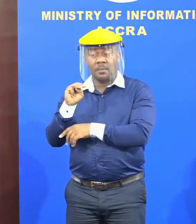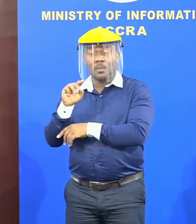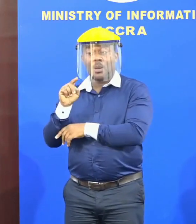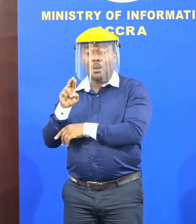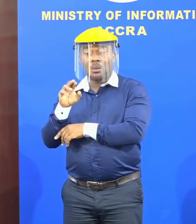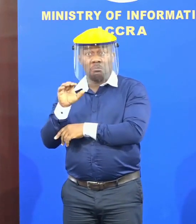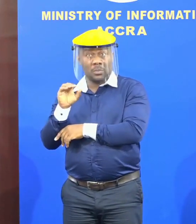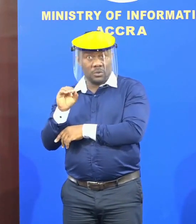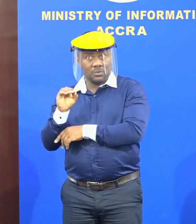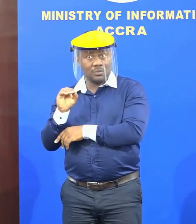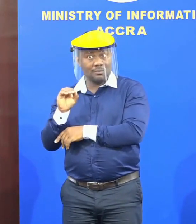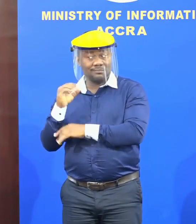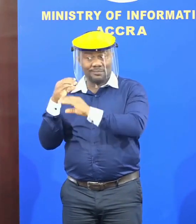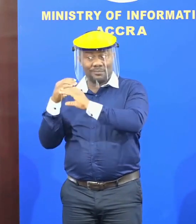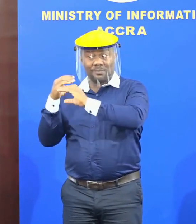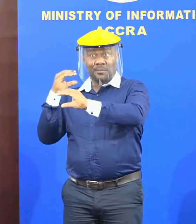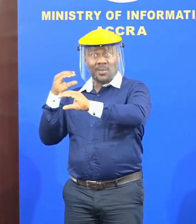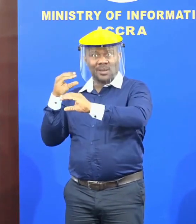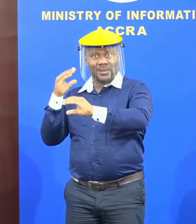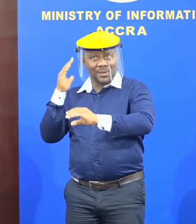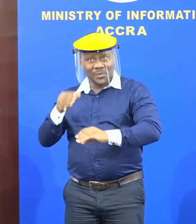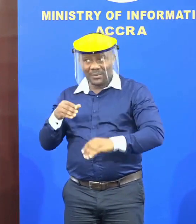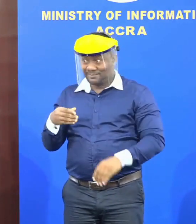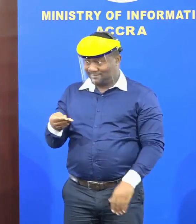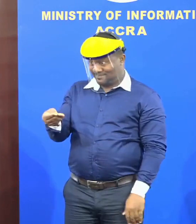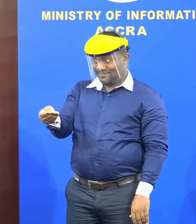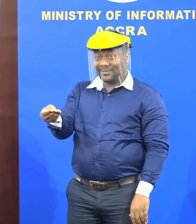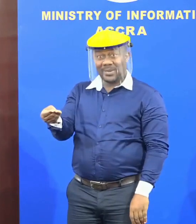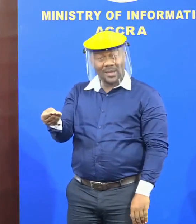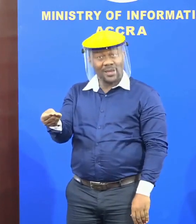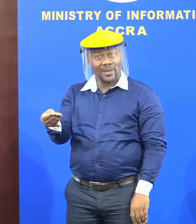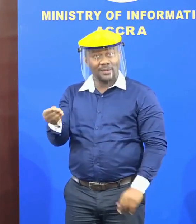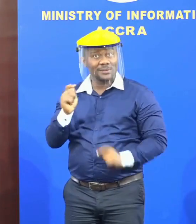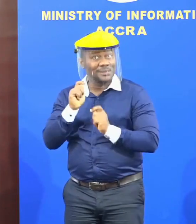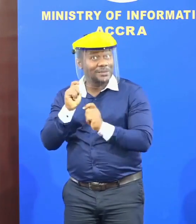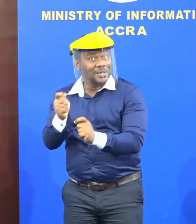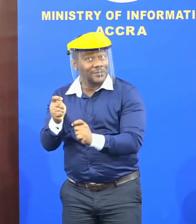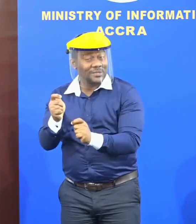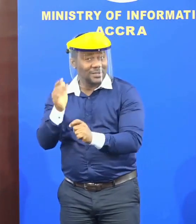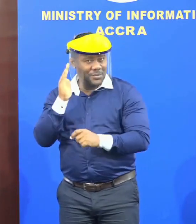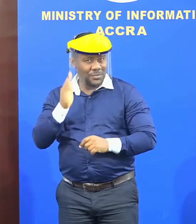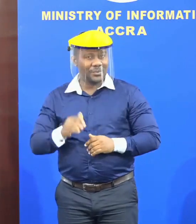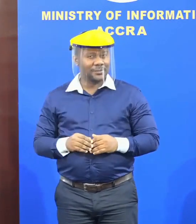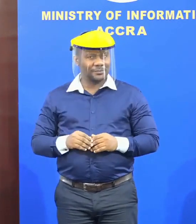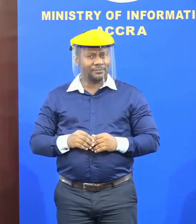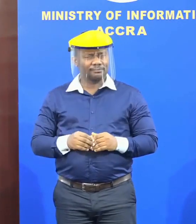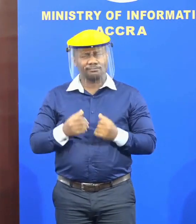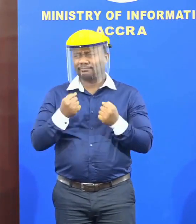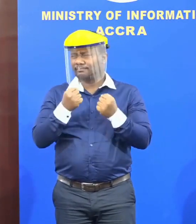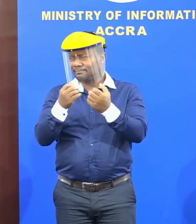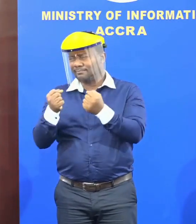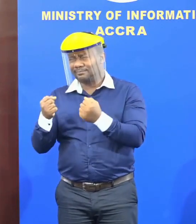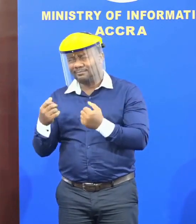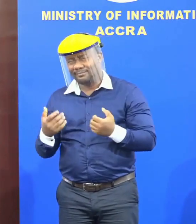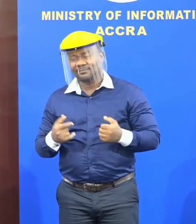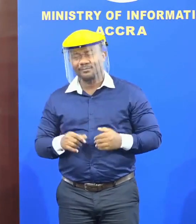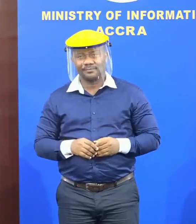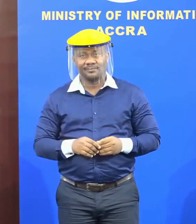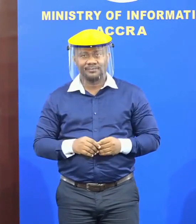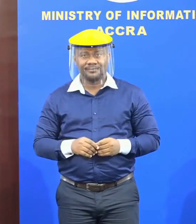bought a Metro Mass bus, they give you chocolate as part of the National Chocolate Week. And a number of activations also going